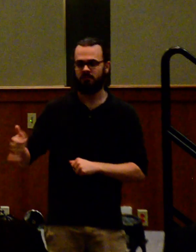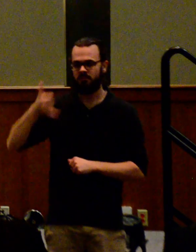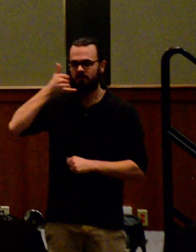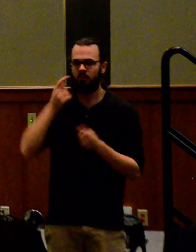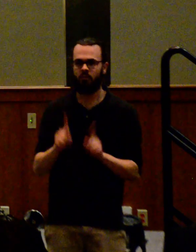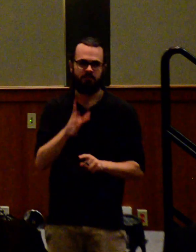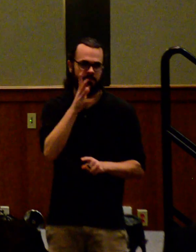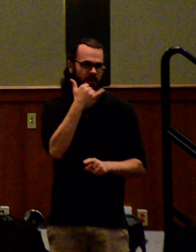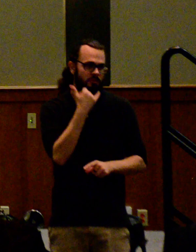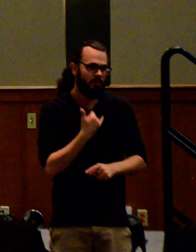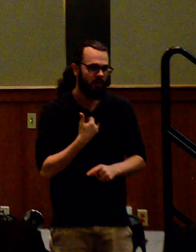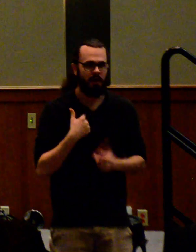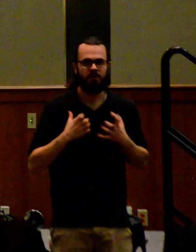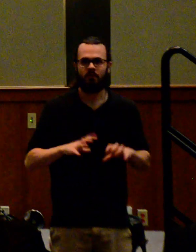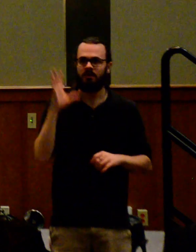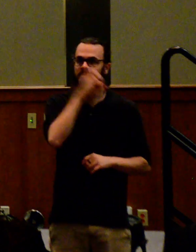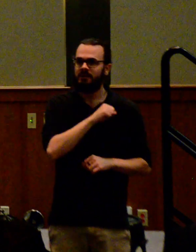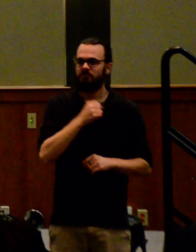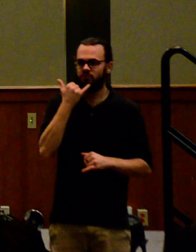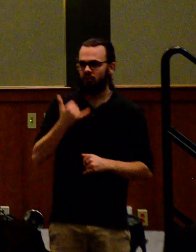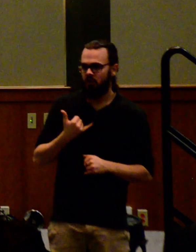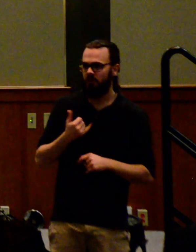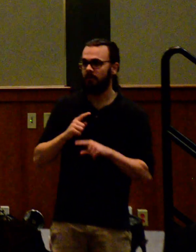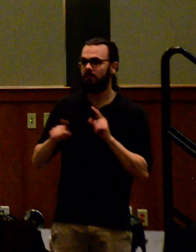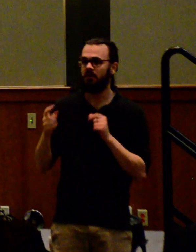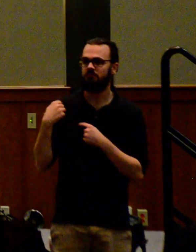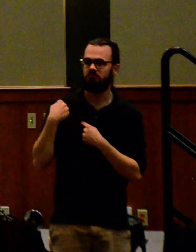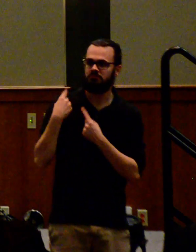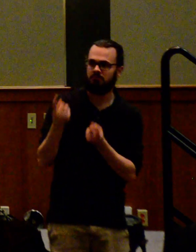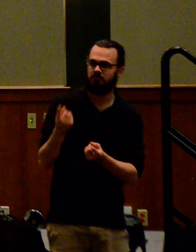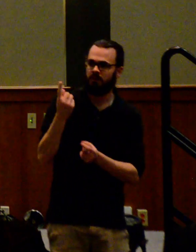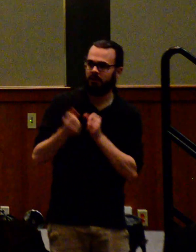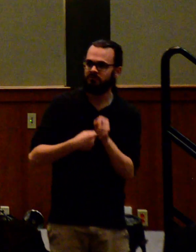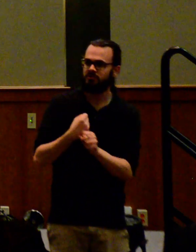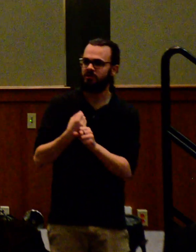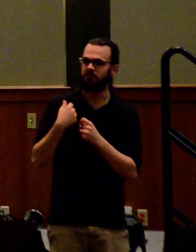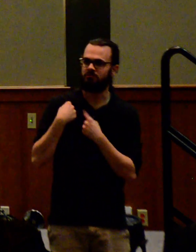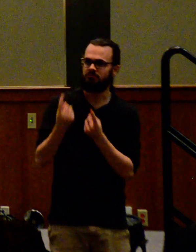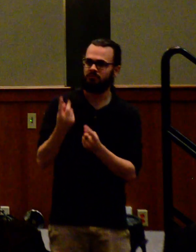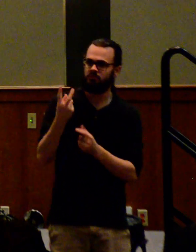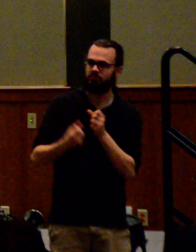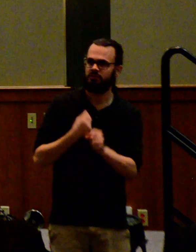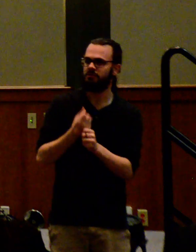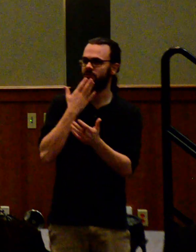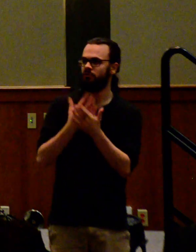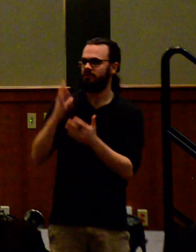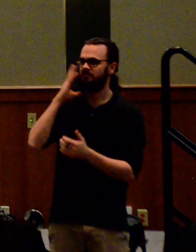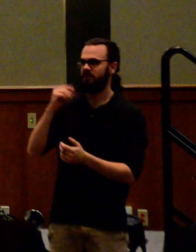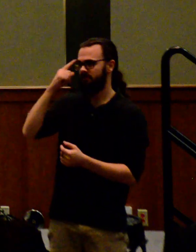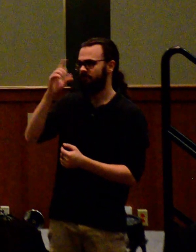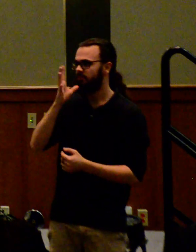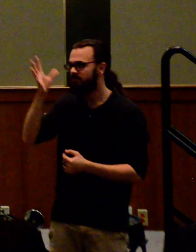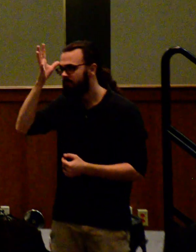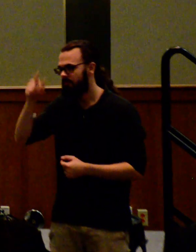But the past couple years have been a positive learning experience for my parents, as they are learning to be independent, and they have the